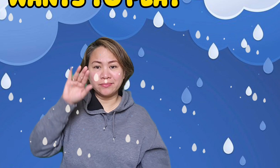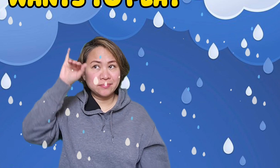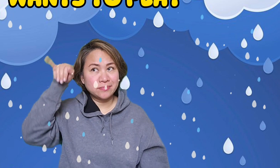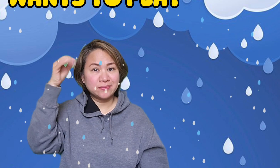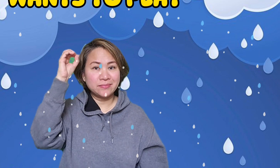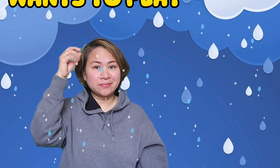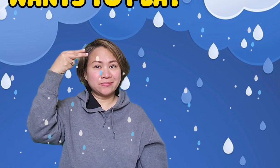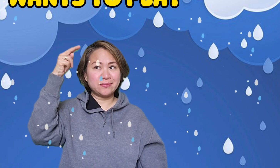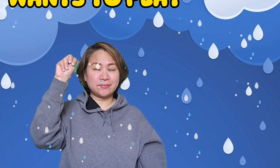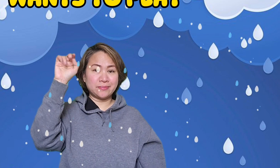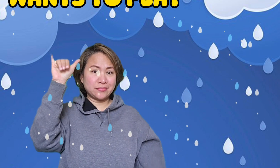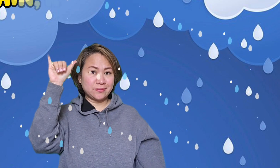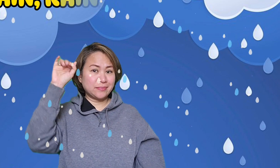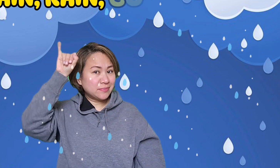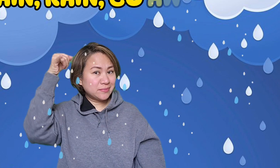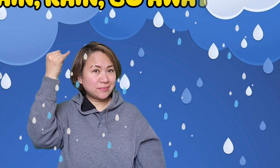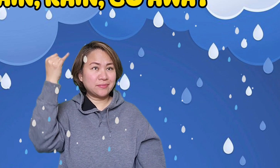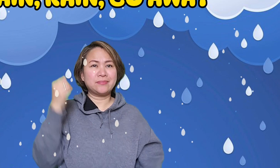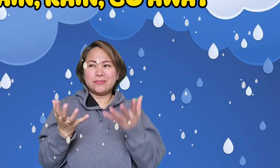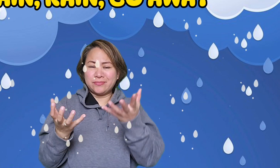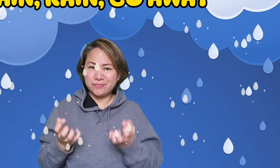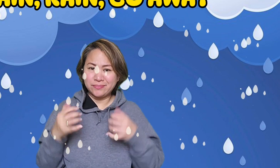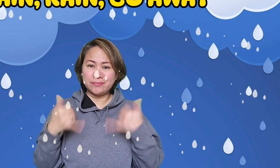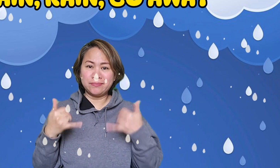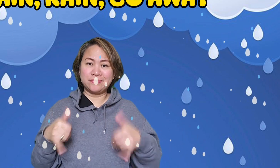to play rain rain go